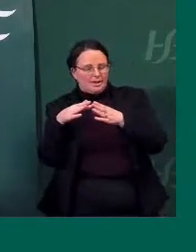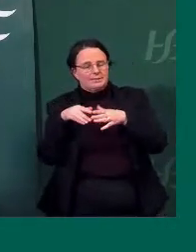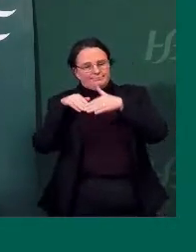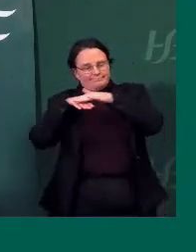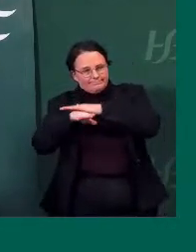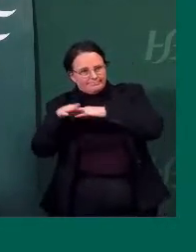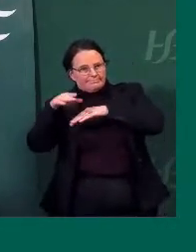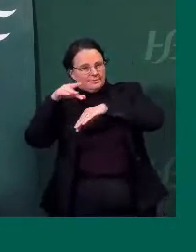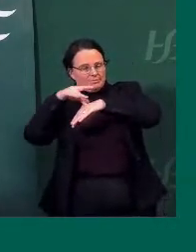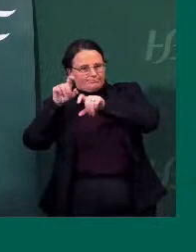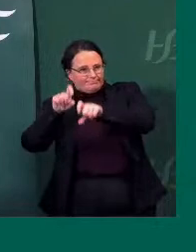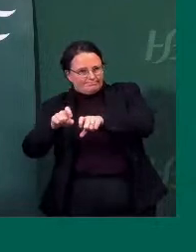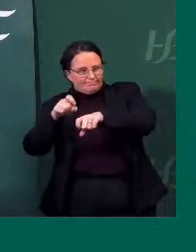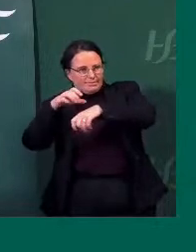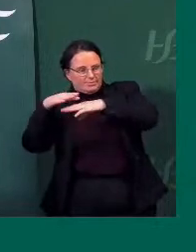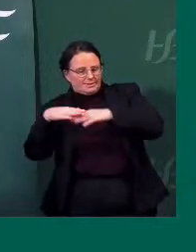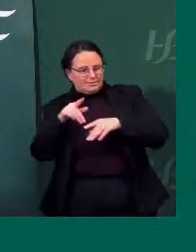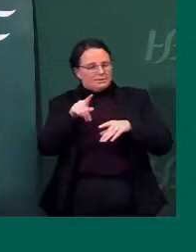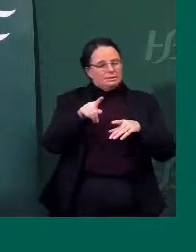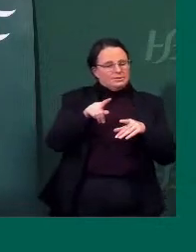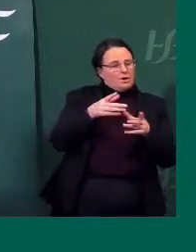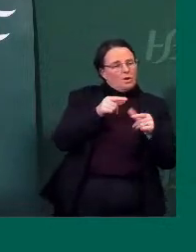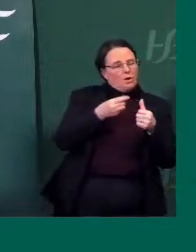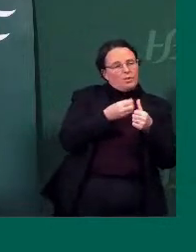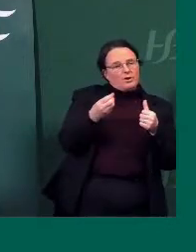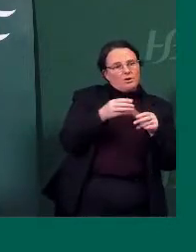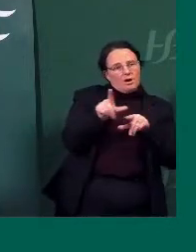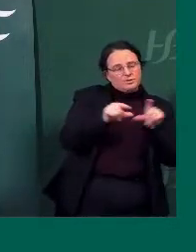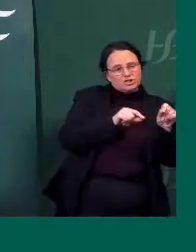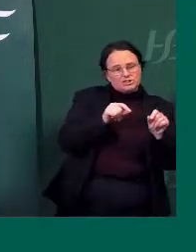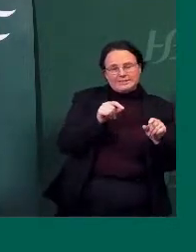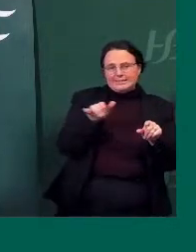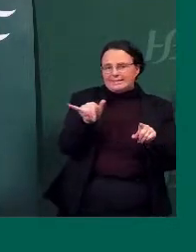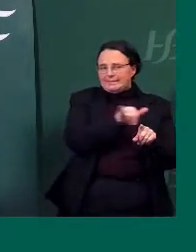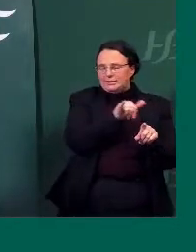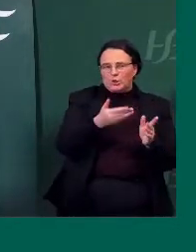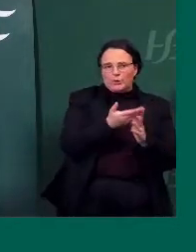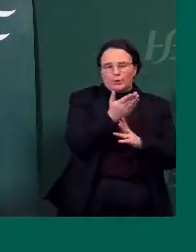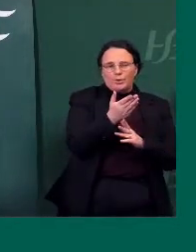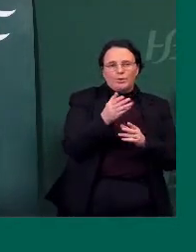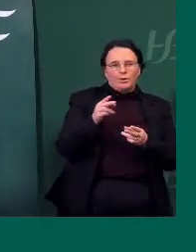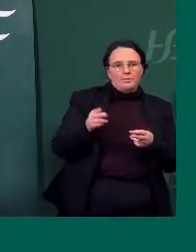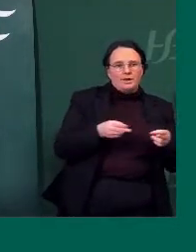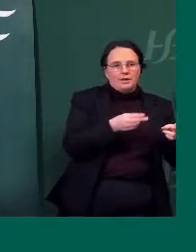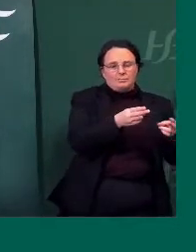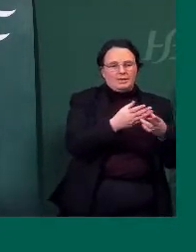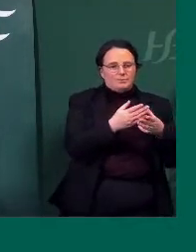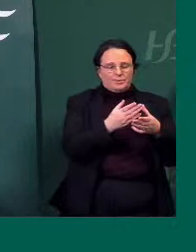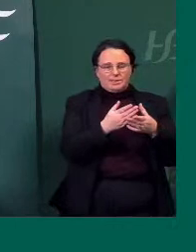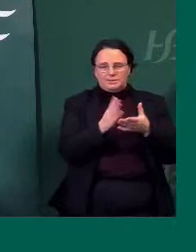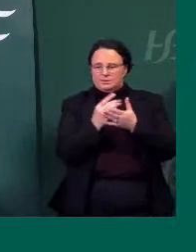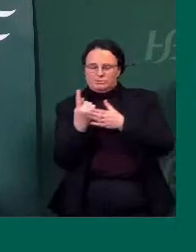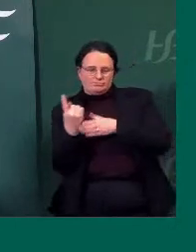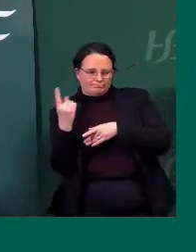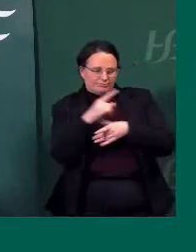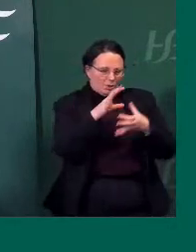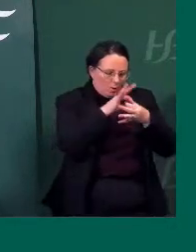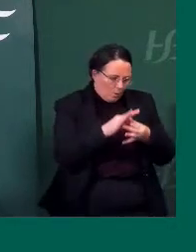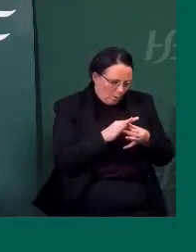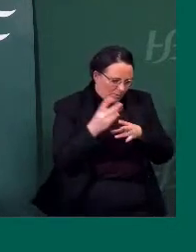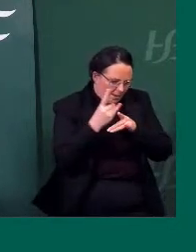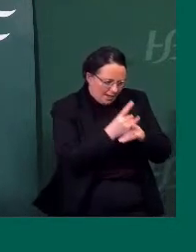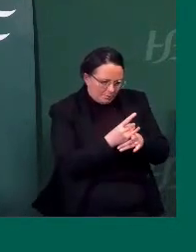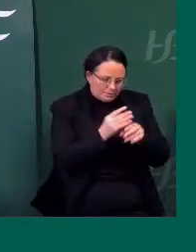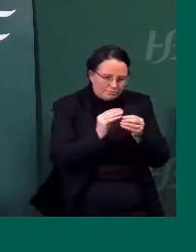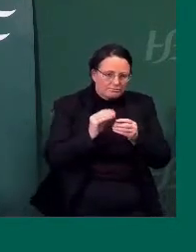admitted, these people were given a different pathway, either through a Pathfinder, so for example, people going out to their homes, or being triaged differently